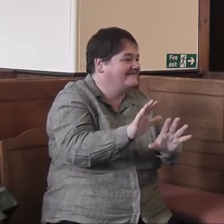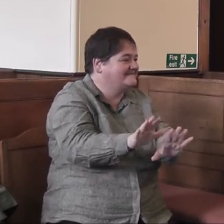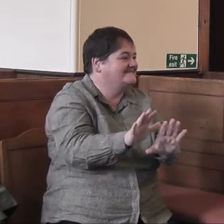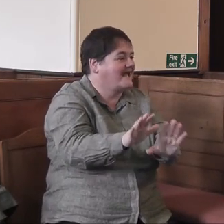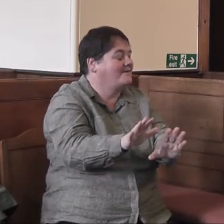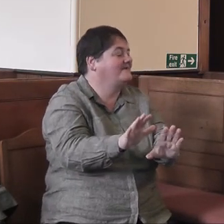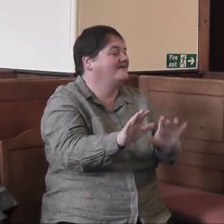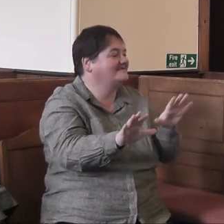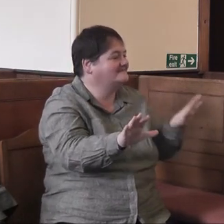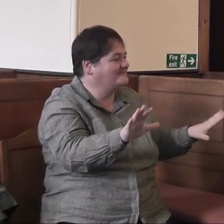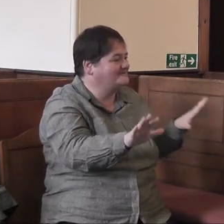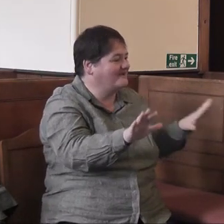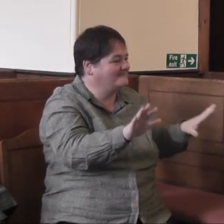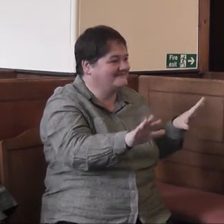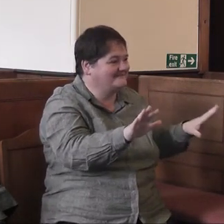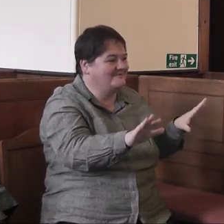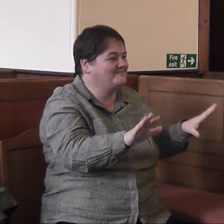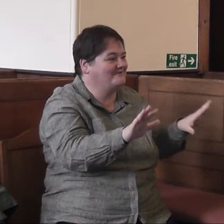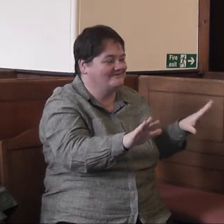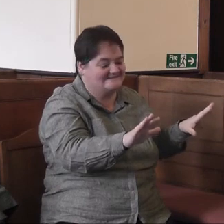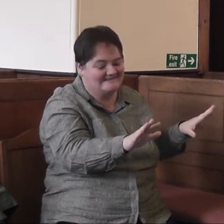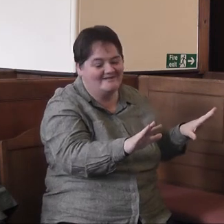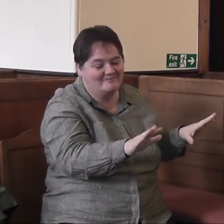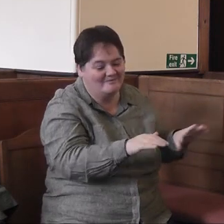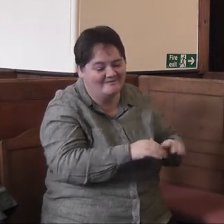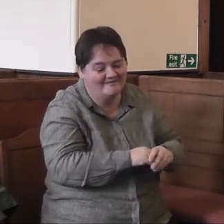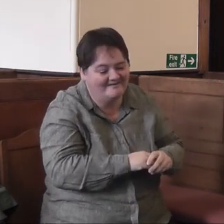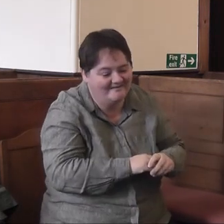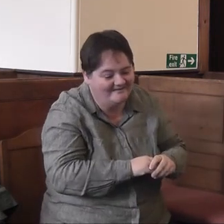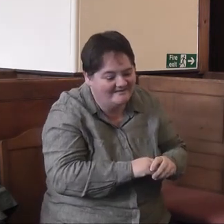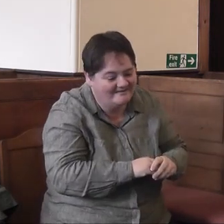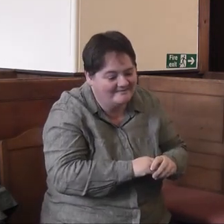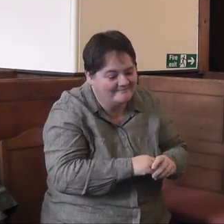this is happening at the same time as these people are asleep.